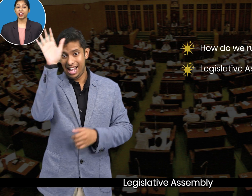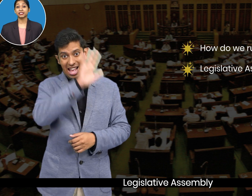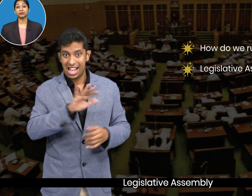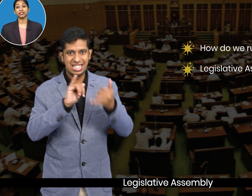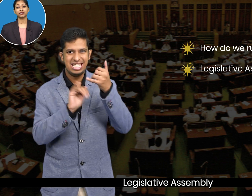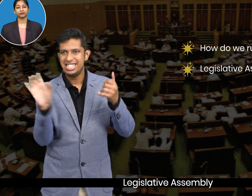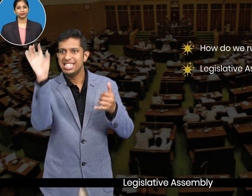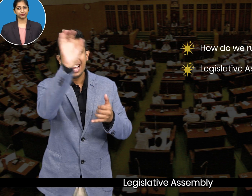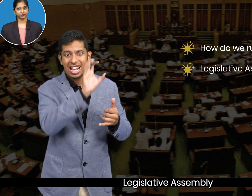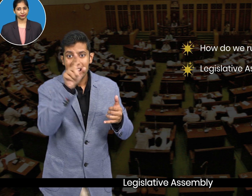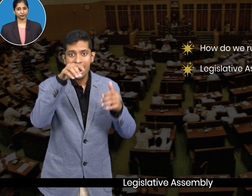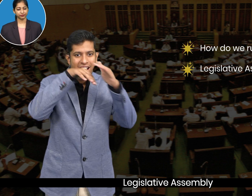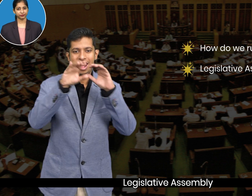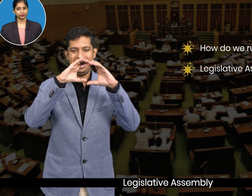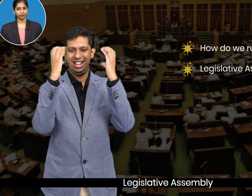Legislative assembly.